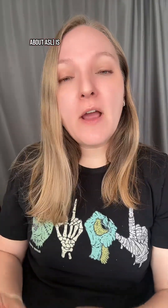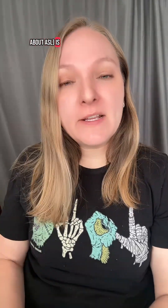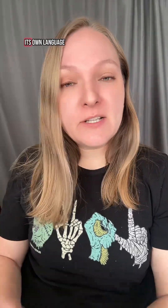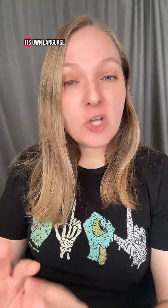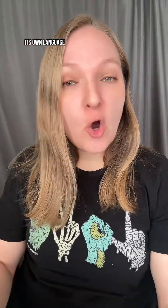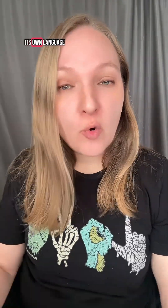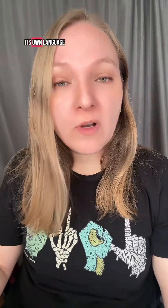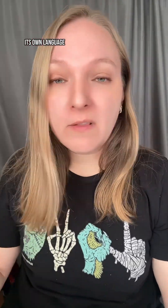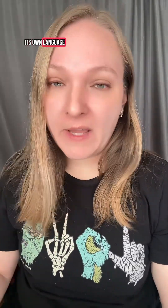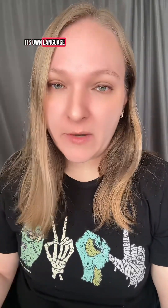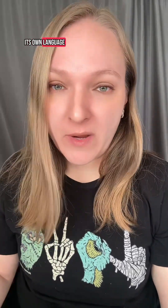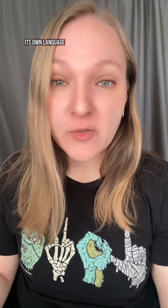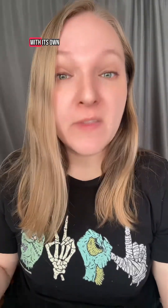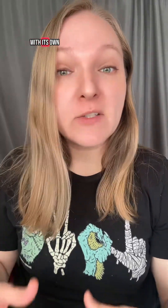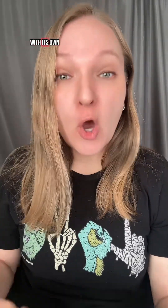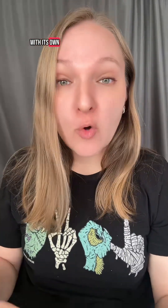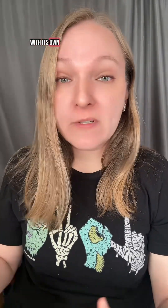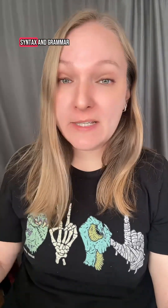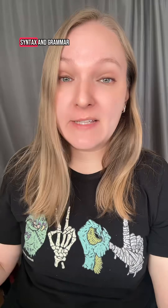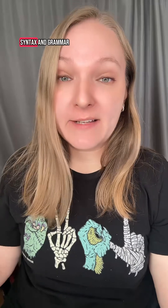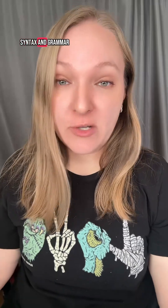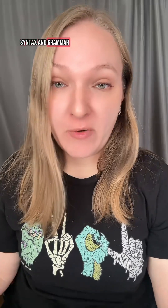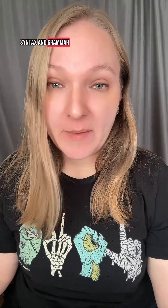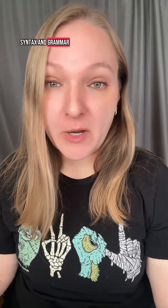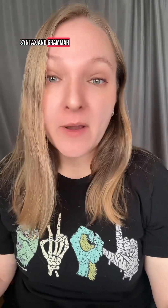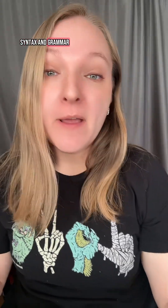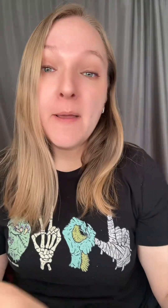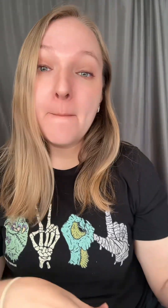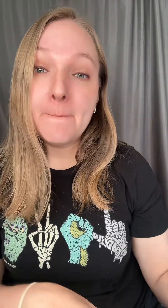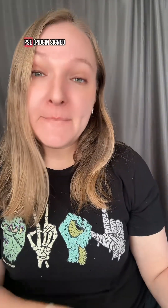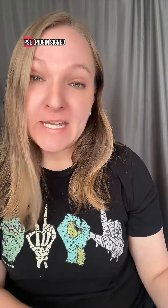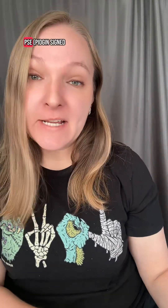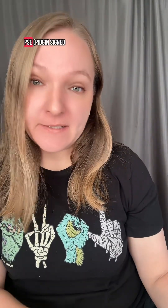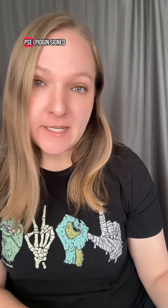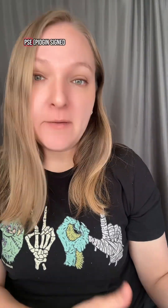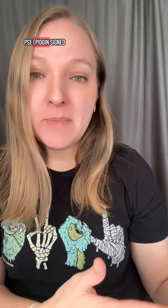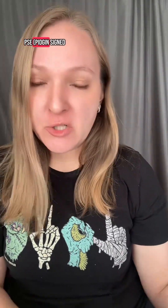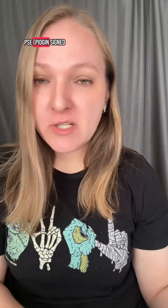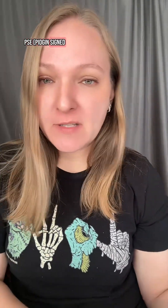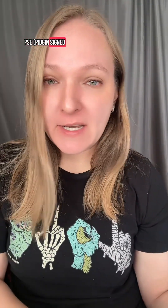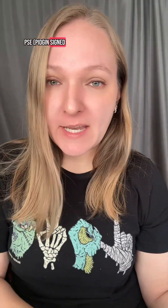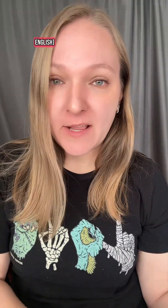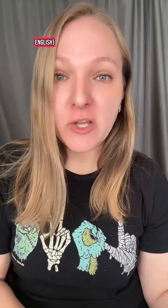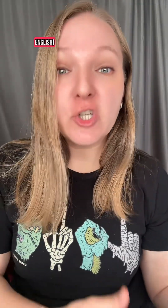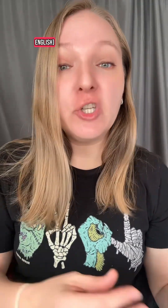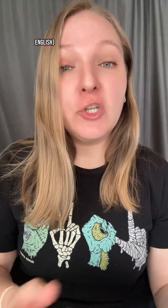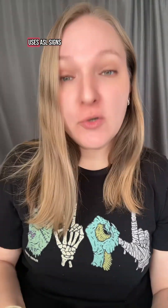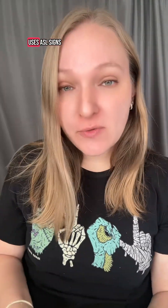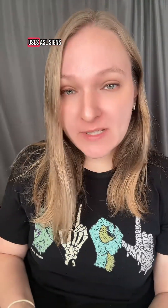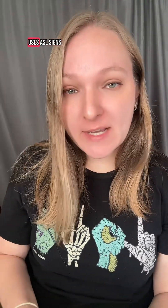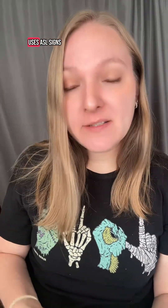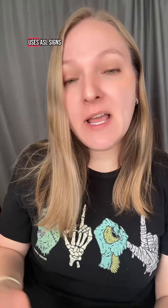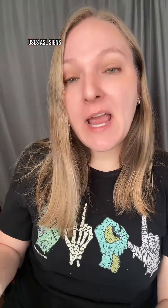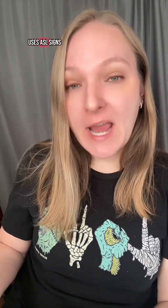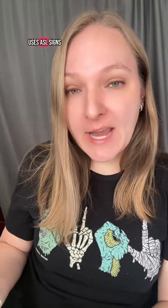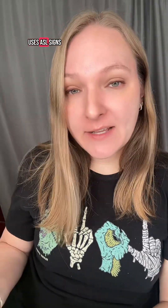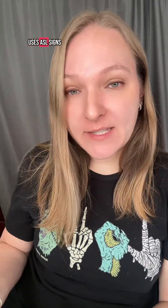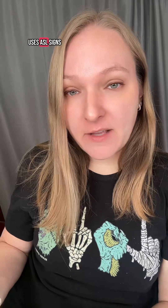its own language with its own syntax and grammar. PSE, Pidgin Signed English, uses ASL